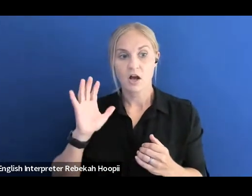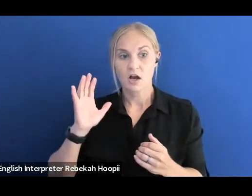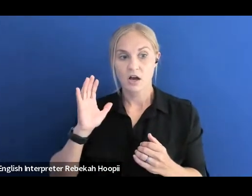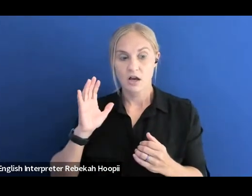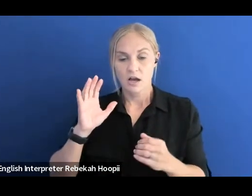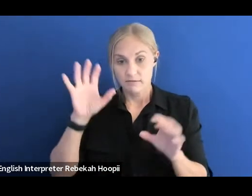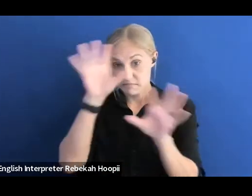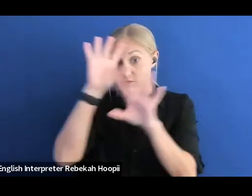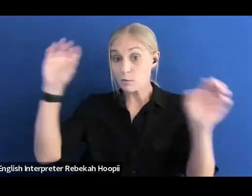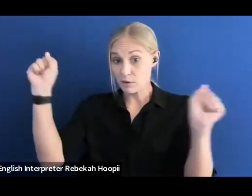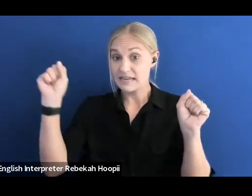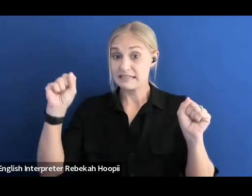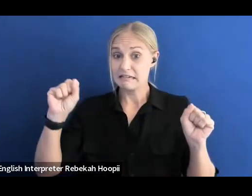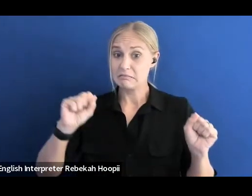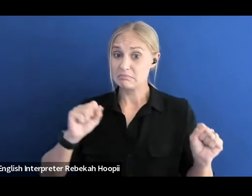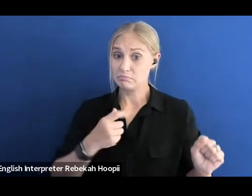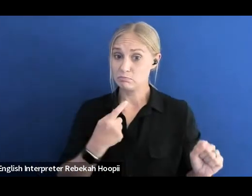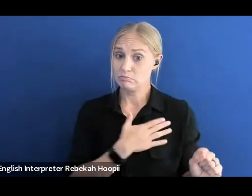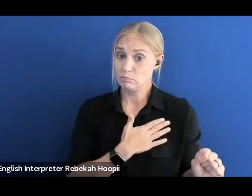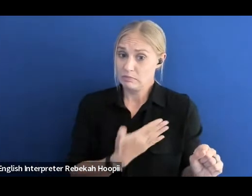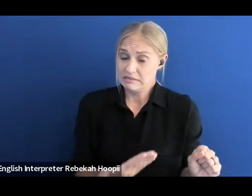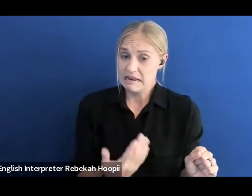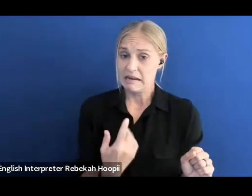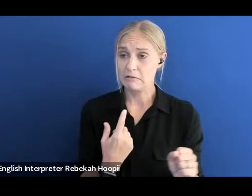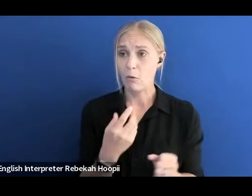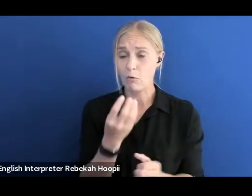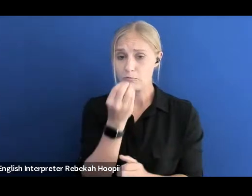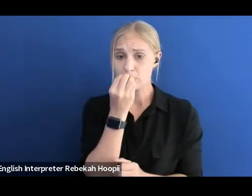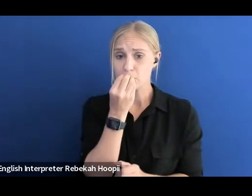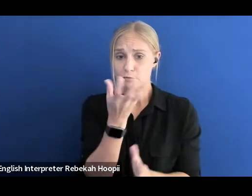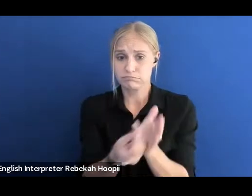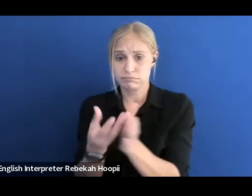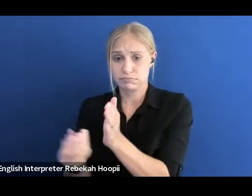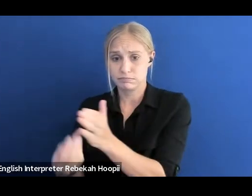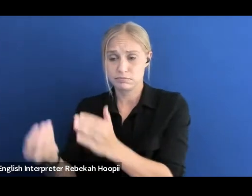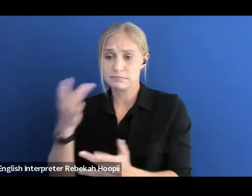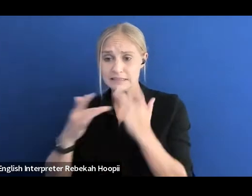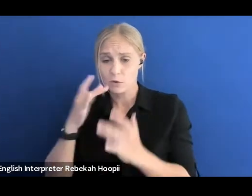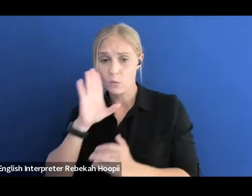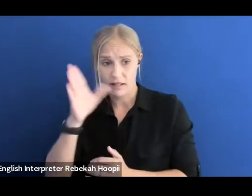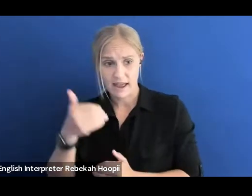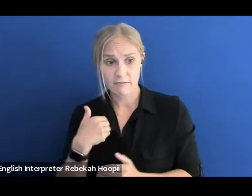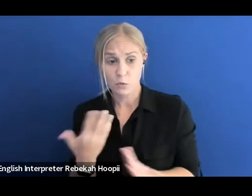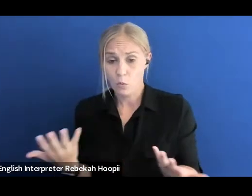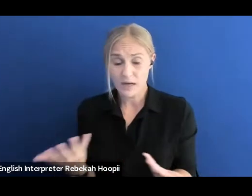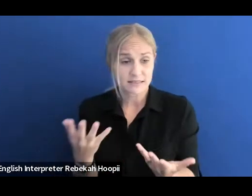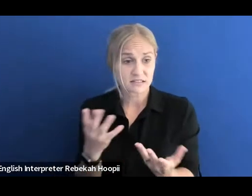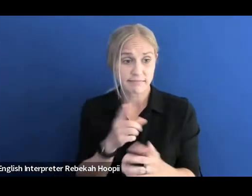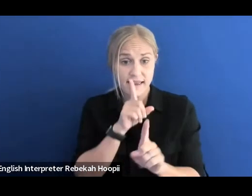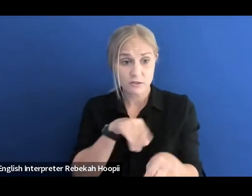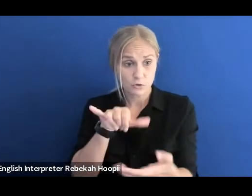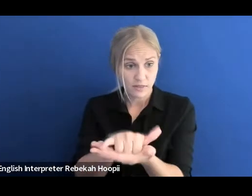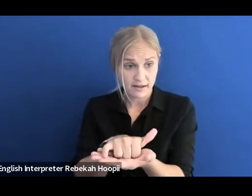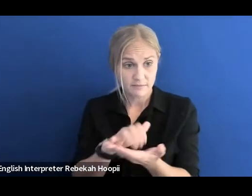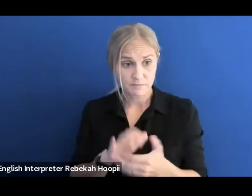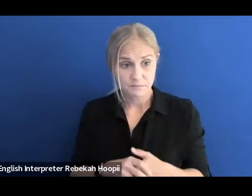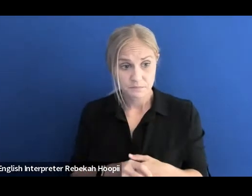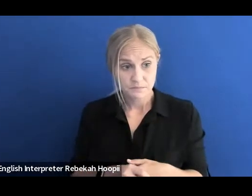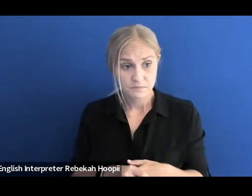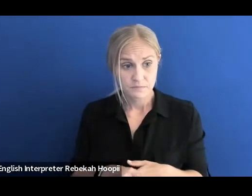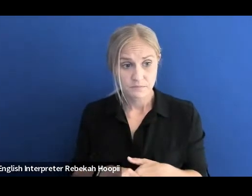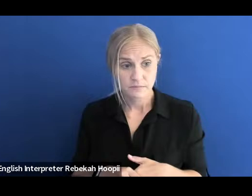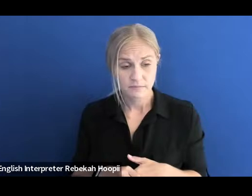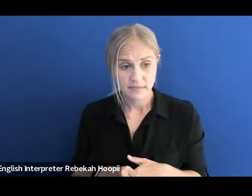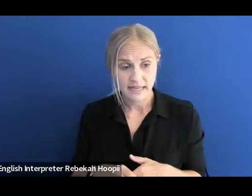food shortages, and there's not any offer of a solution to that, again, makes me say absolutely I